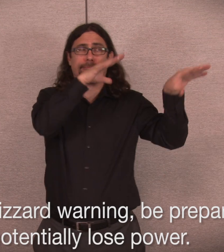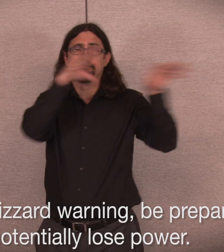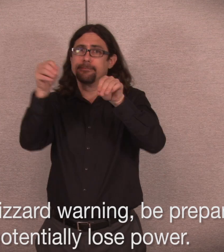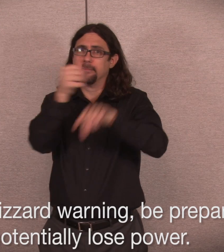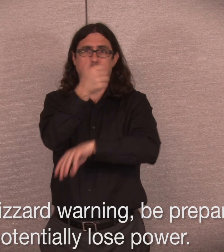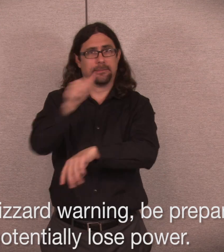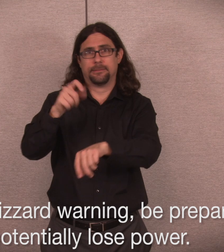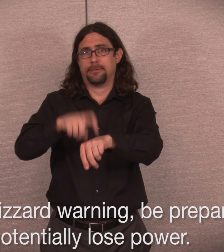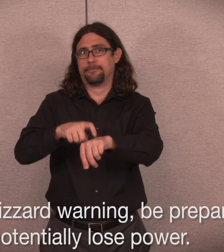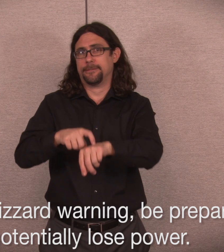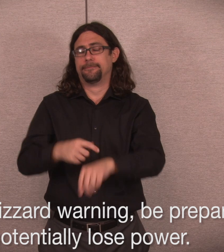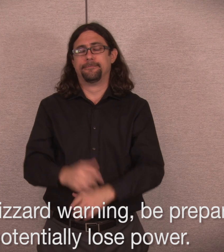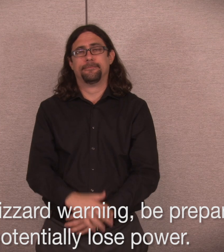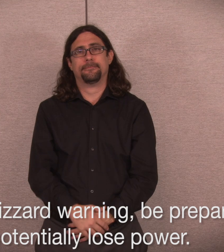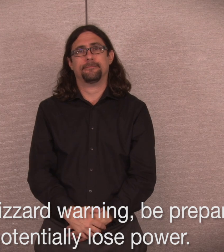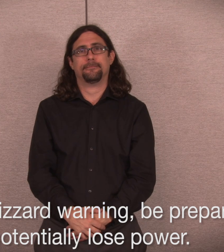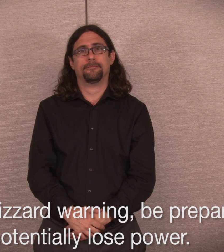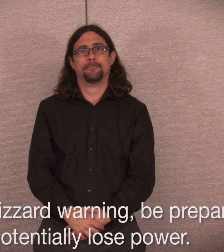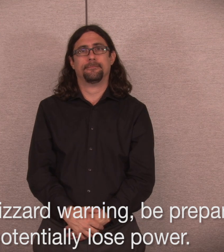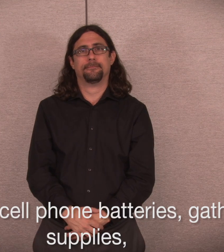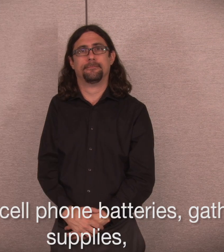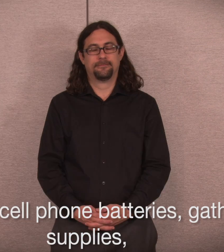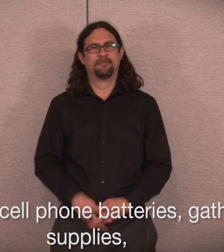be prepared to potentially lose power.